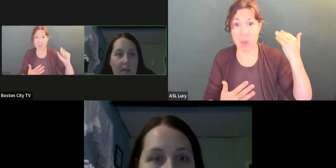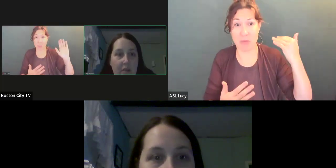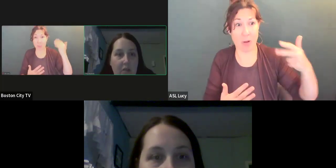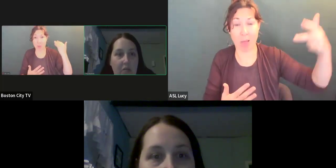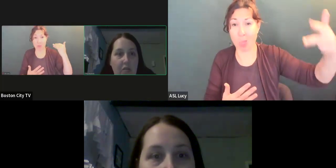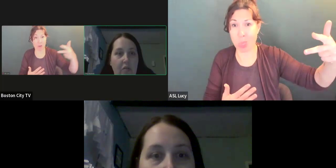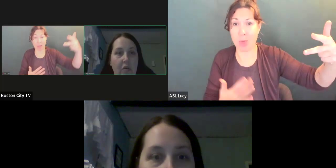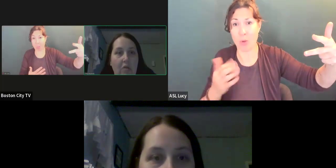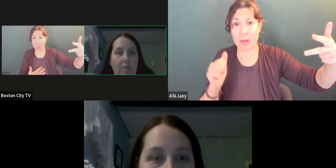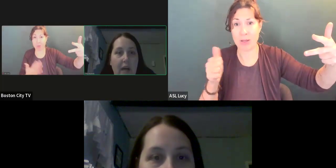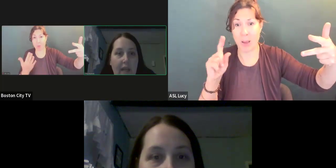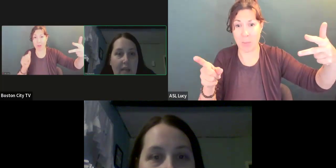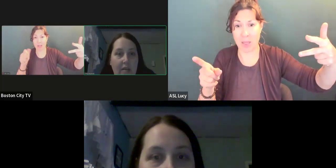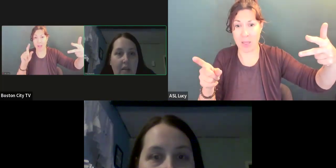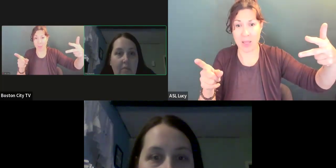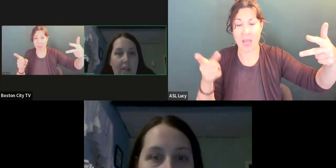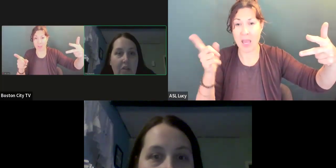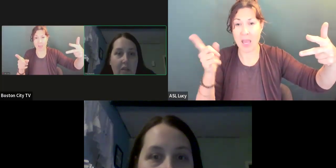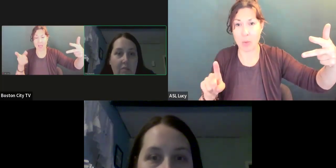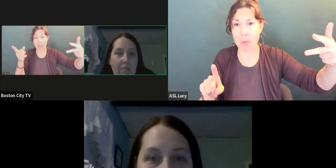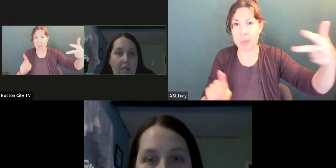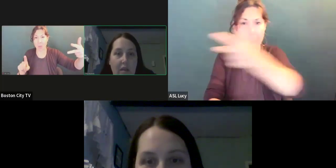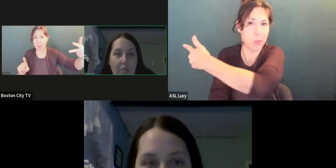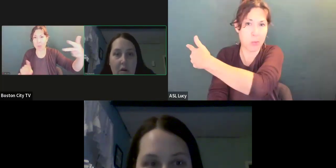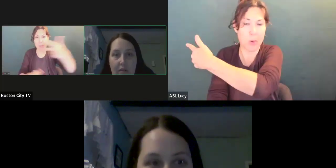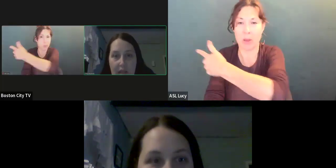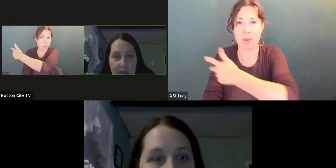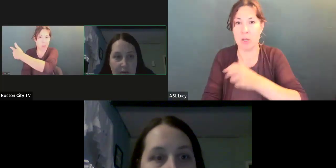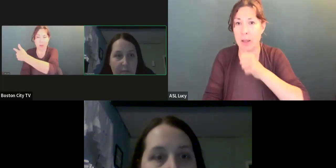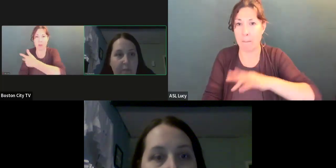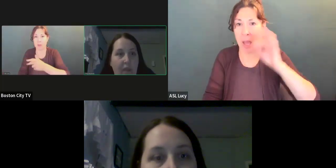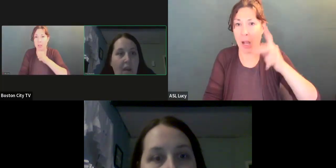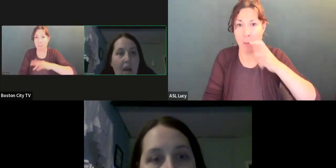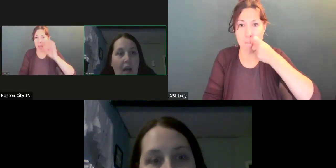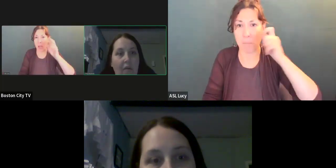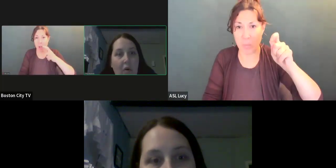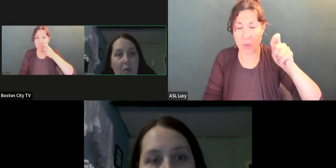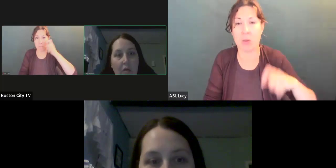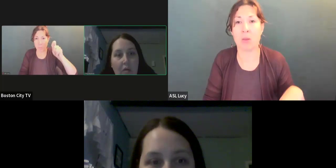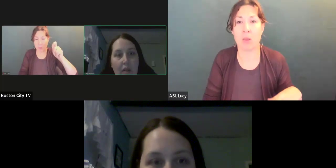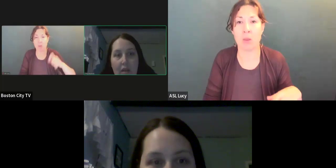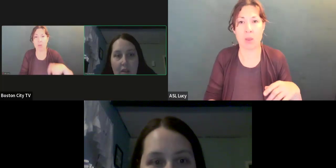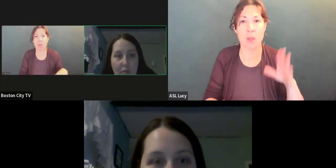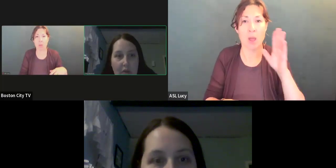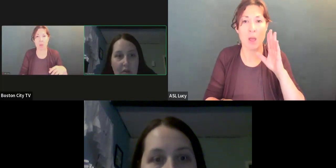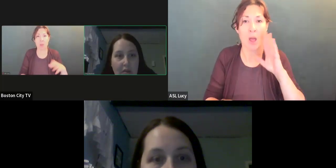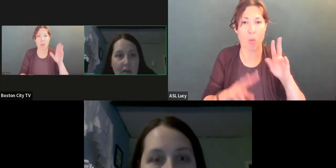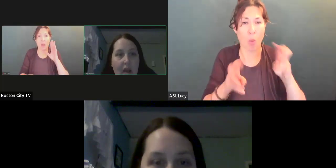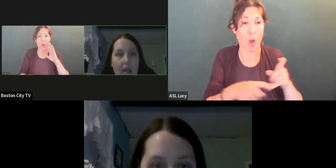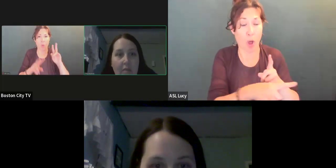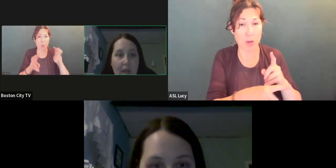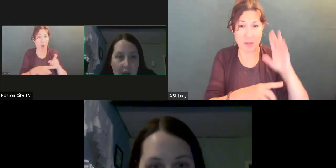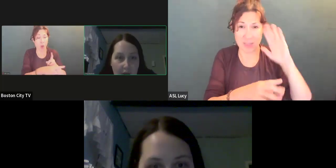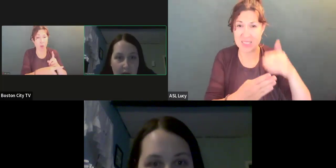minutes to going by us on the main street, missing him altogether. I will quote In his words, I